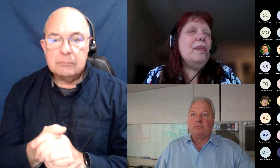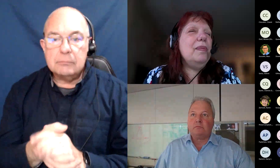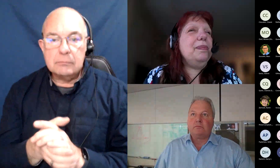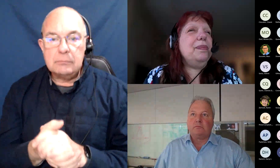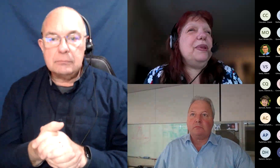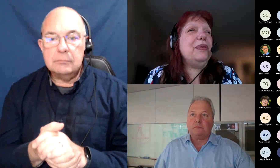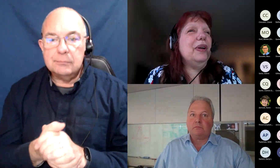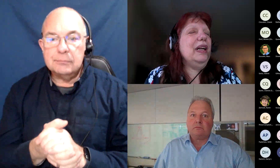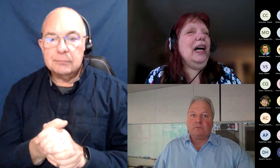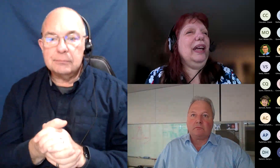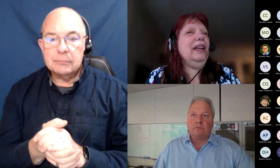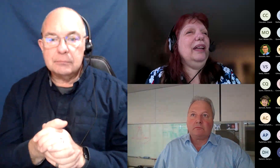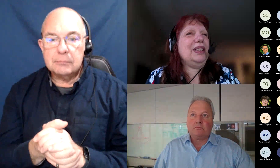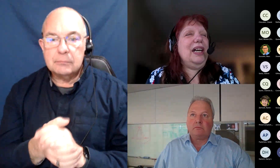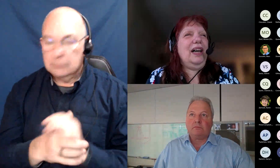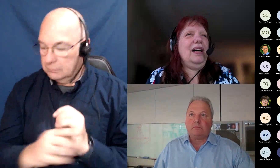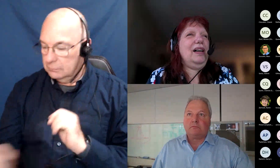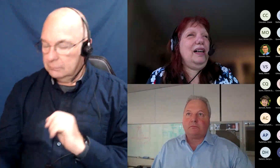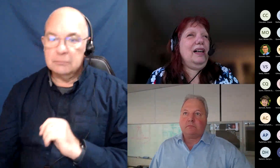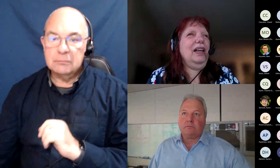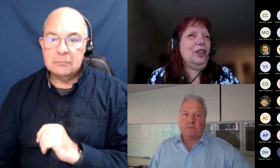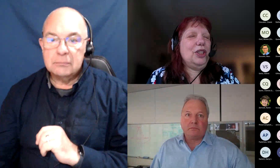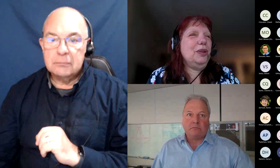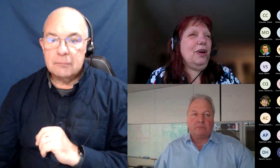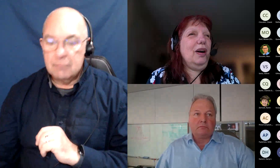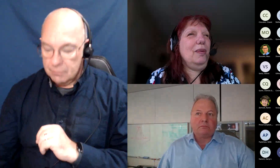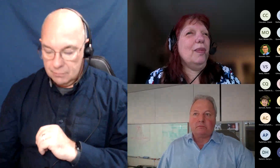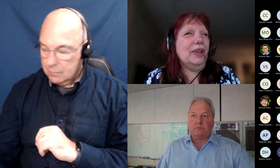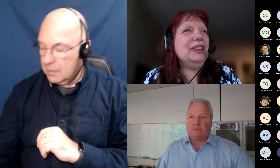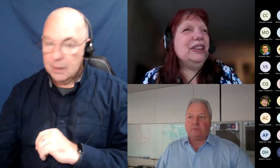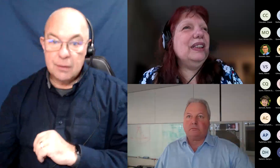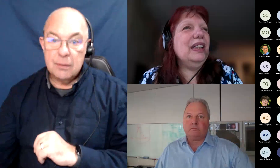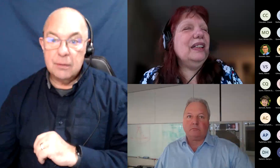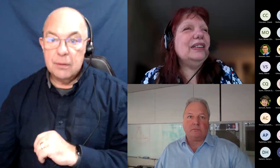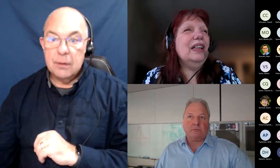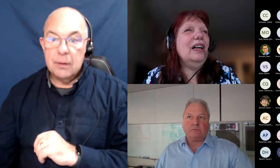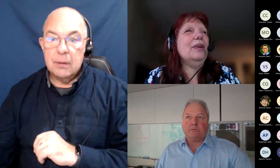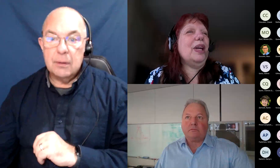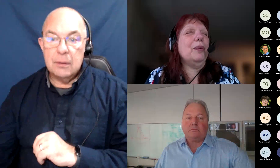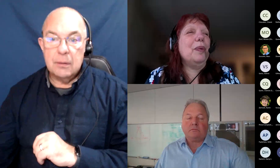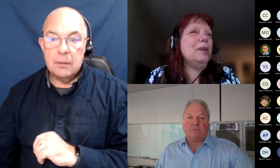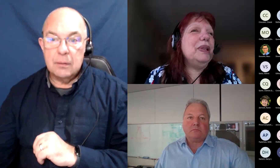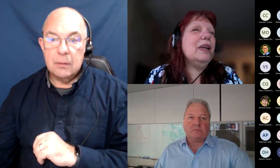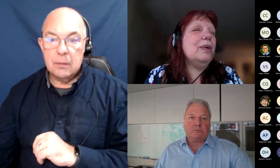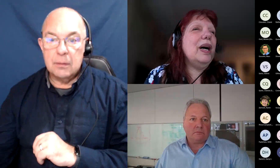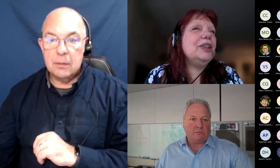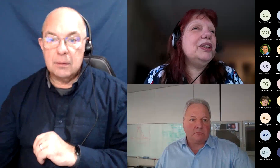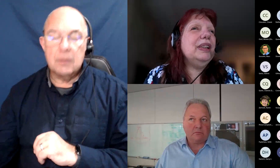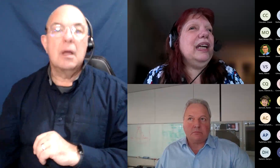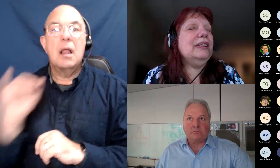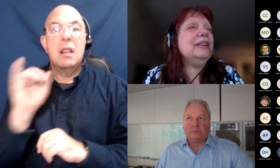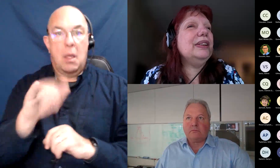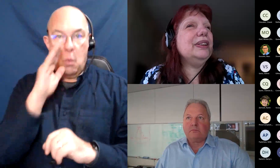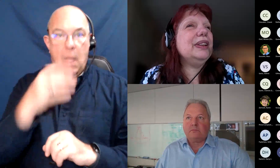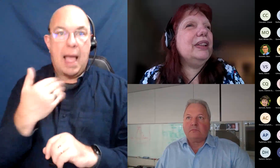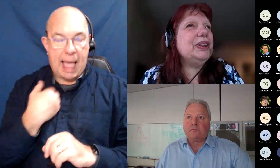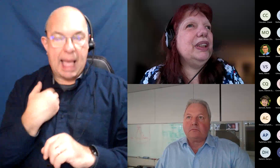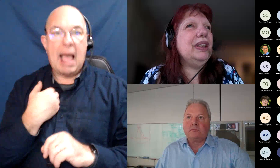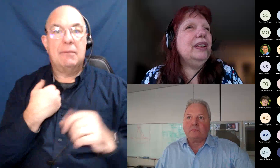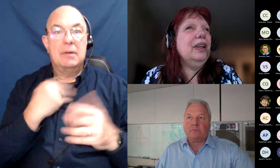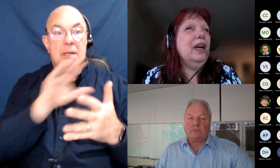Um, Before I get into more details, there will be a question and